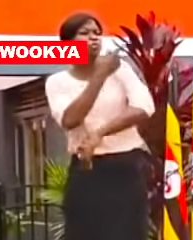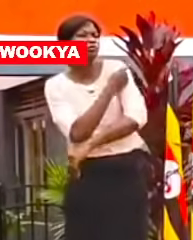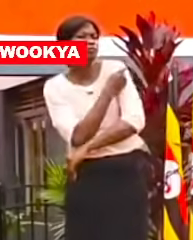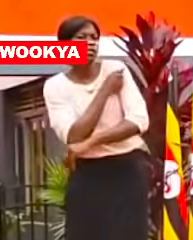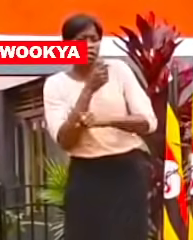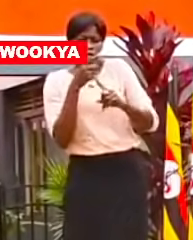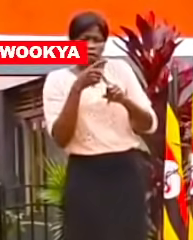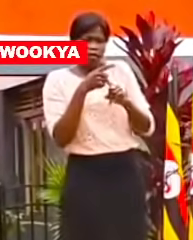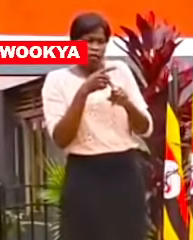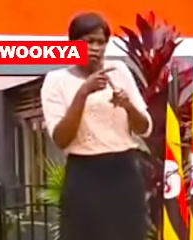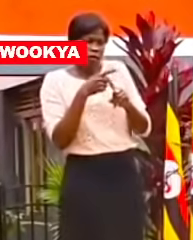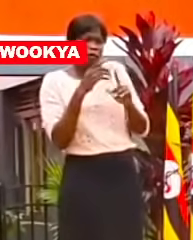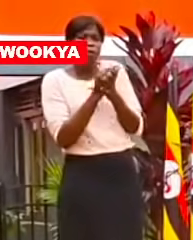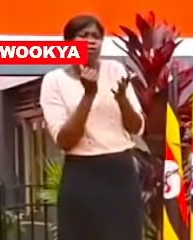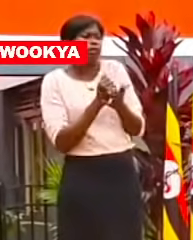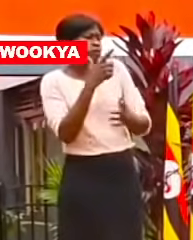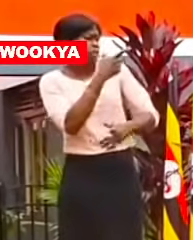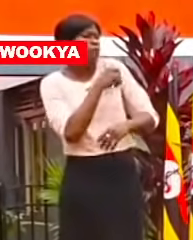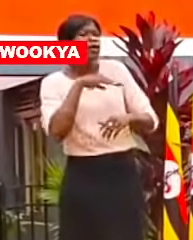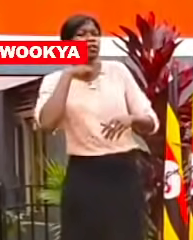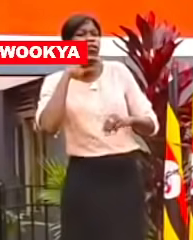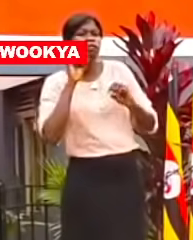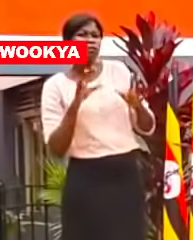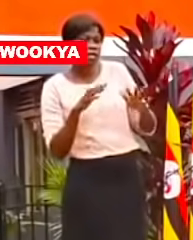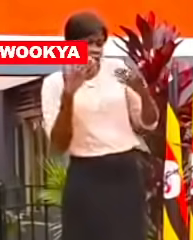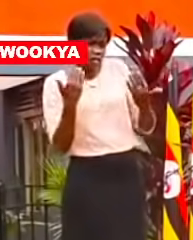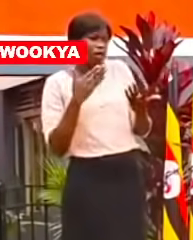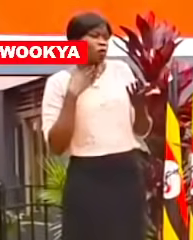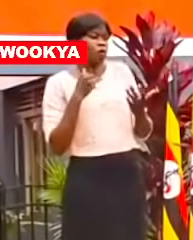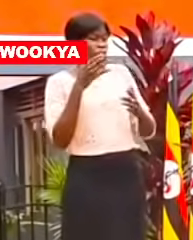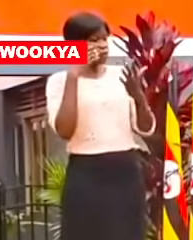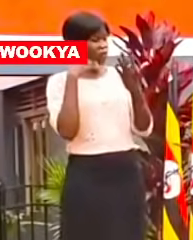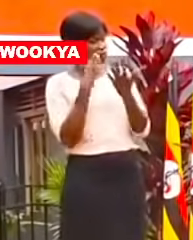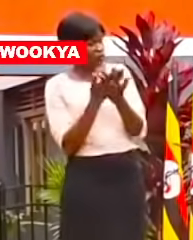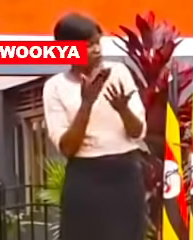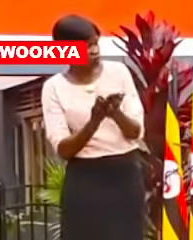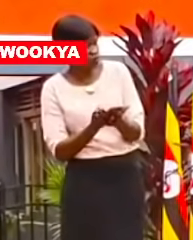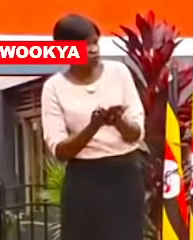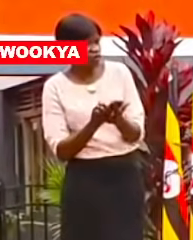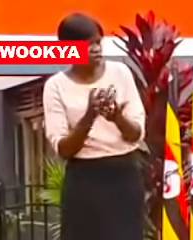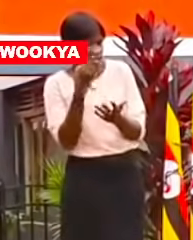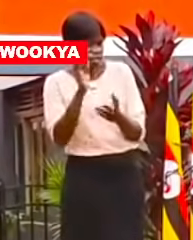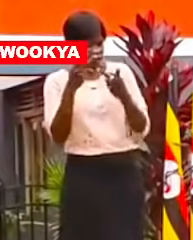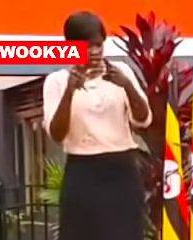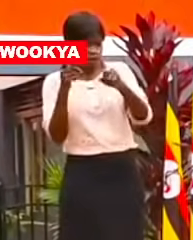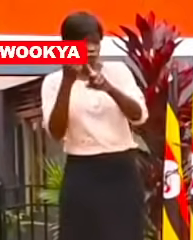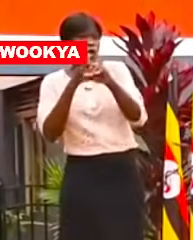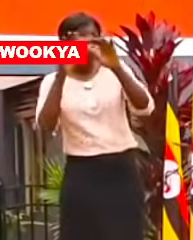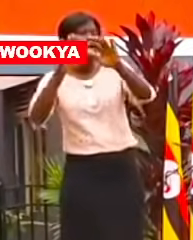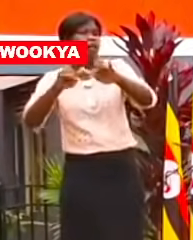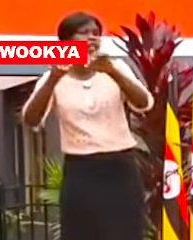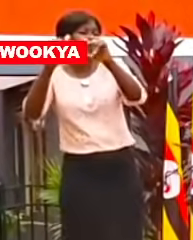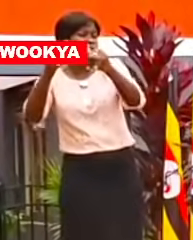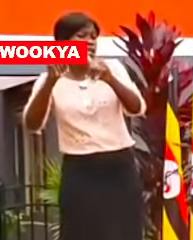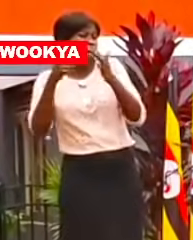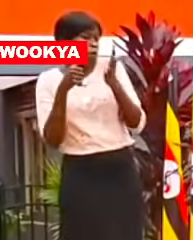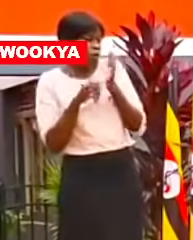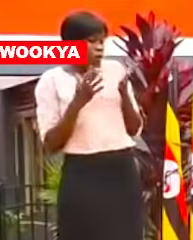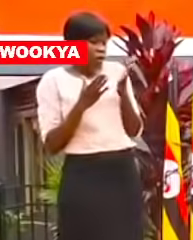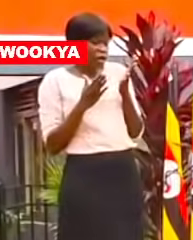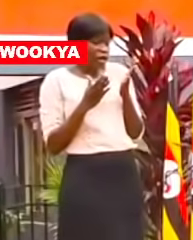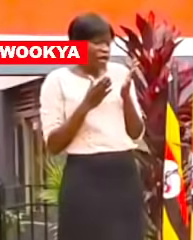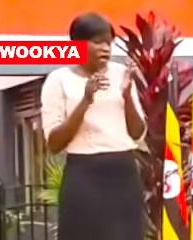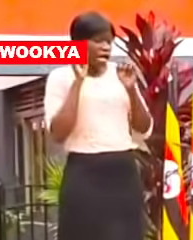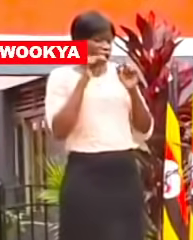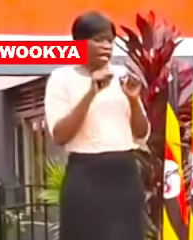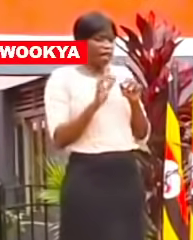Kakati mwagala bannayuganda bakole ki? So ffe tugamba nti bwe kinaatandikira wali ku Parliament, obuzibu obuliwo kigenda